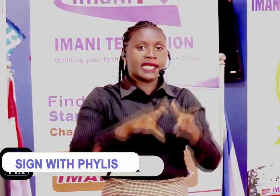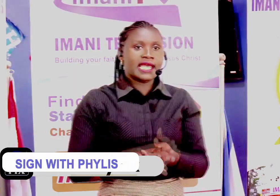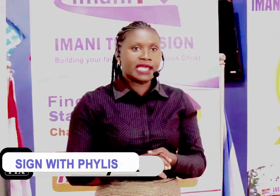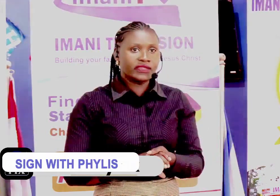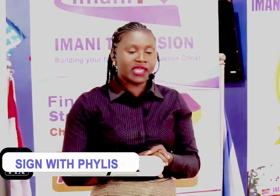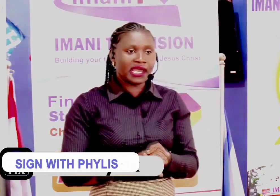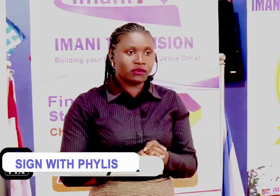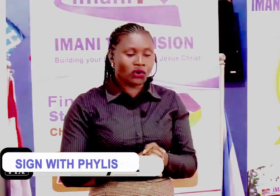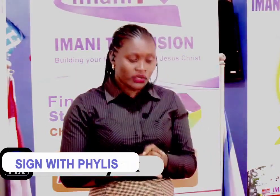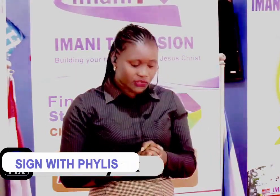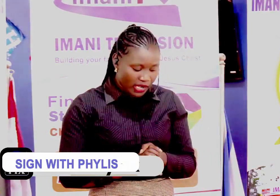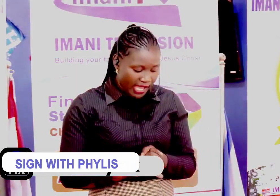And then we also have